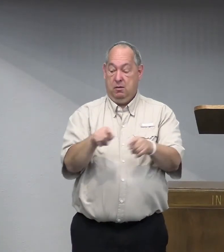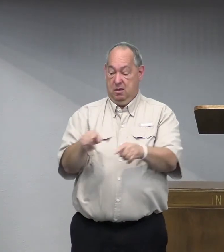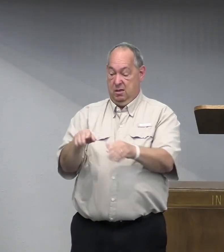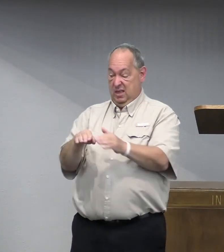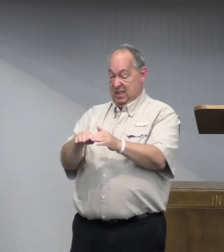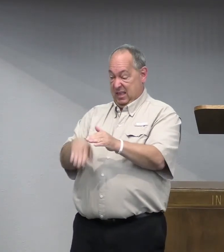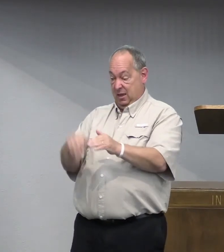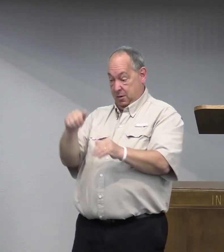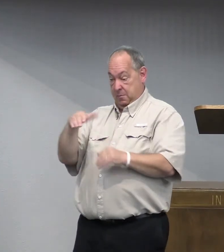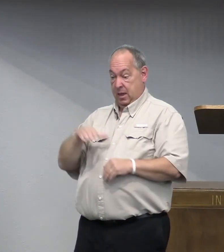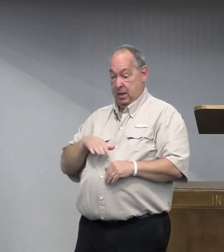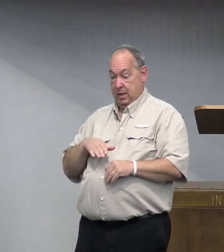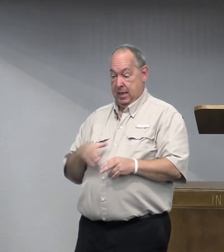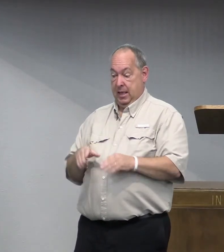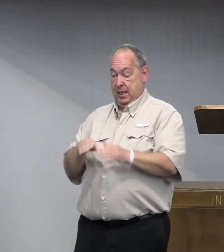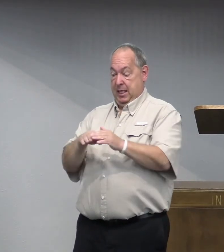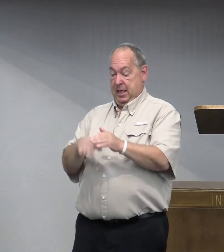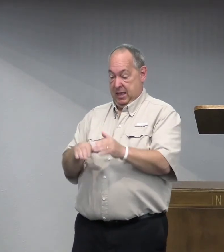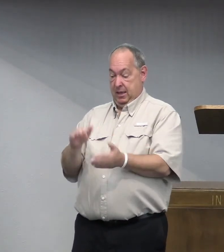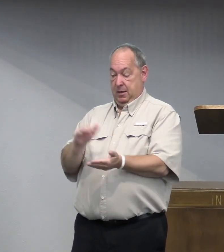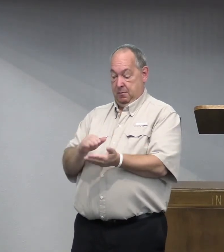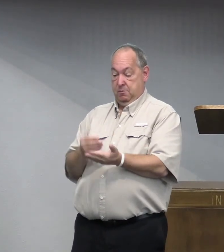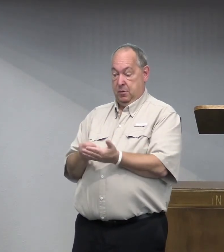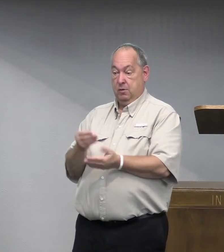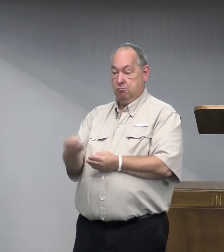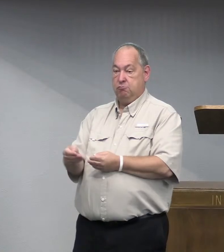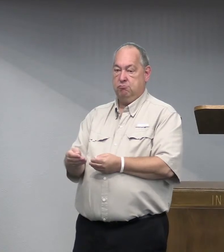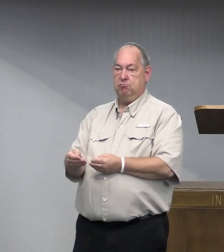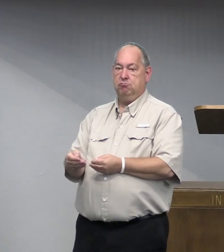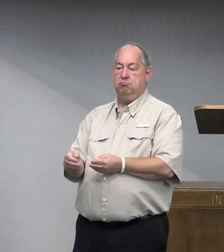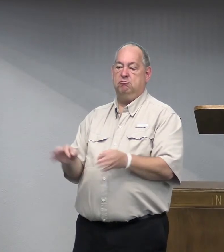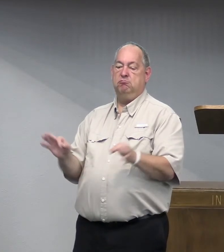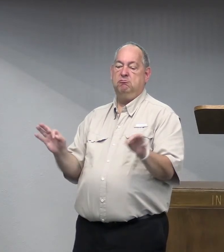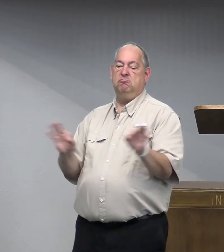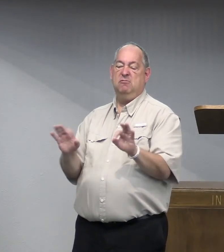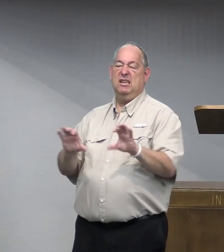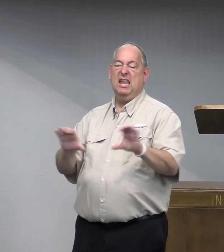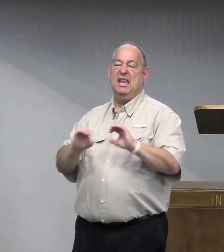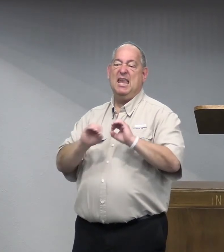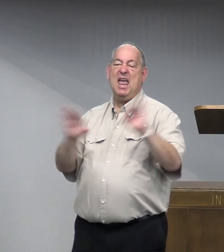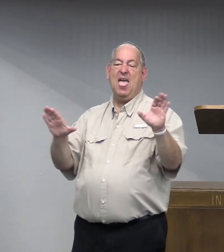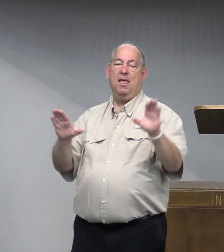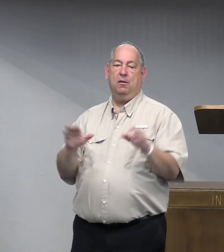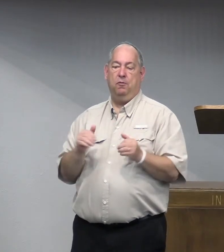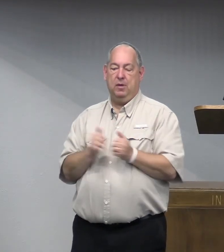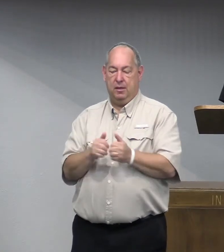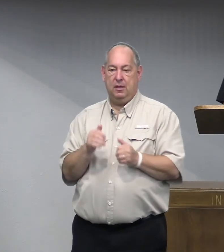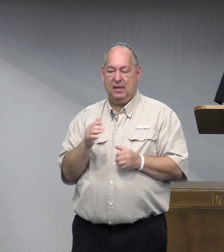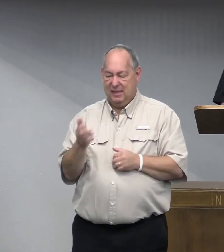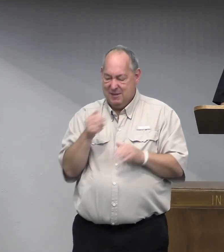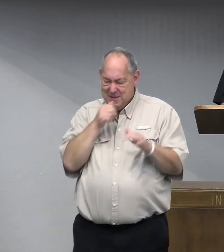lesser man with the lesser talents, he did nothing with it. He hid it.